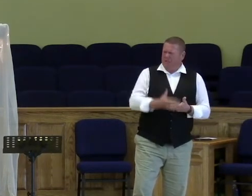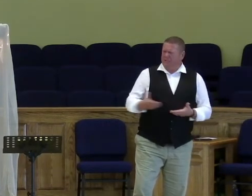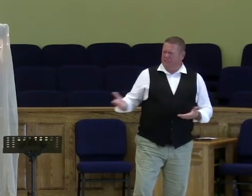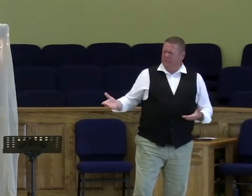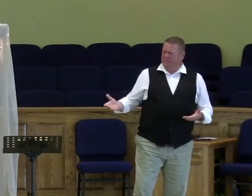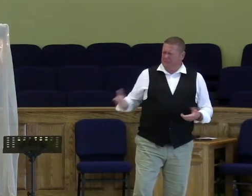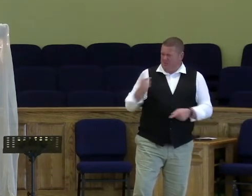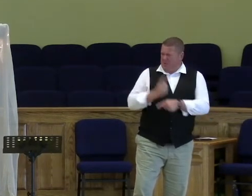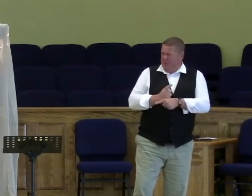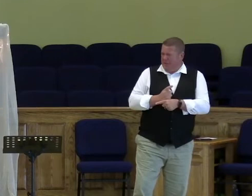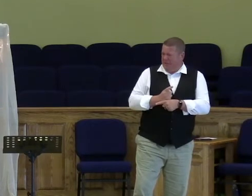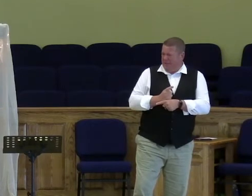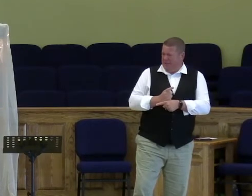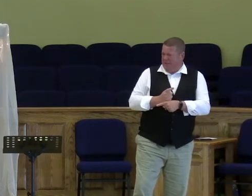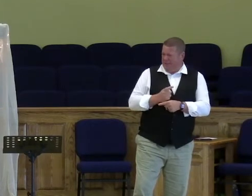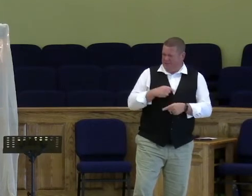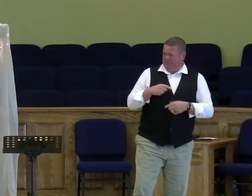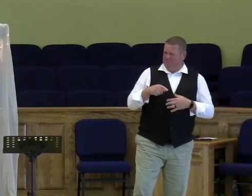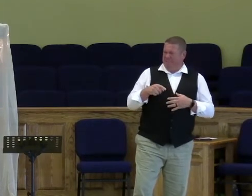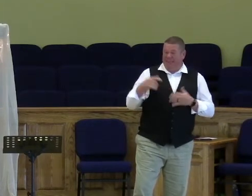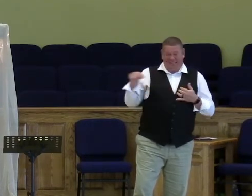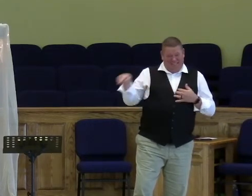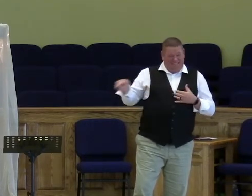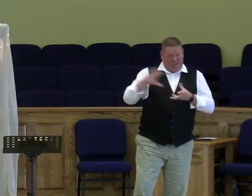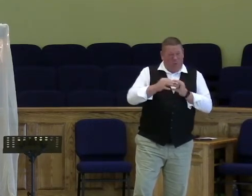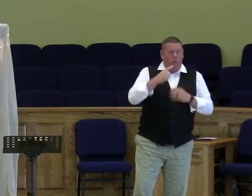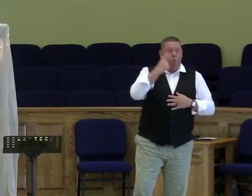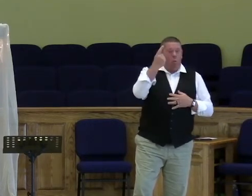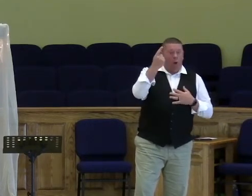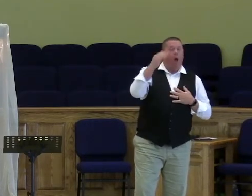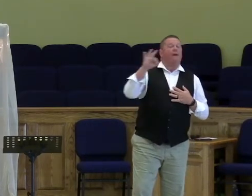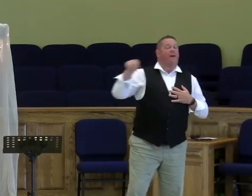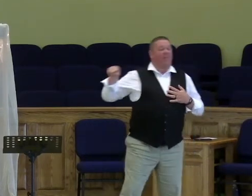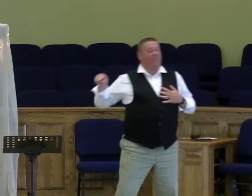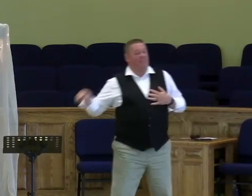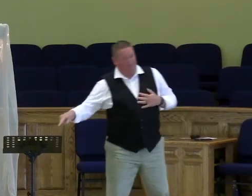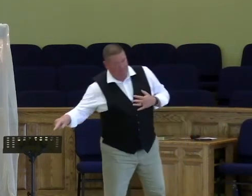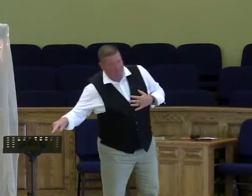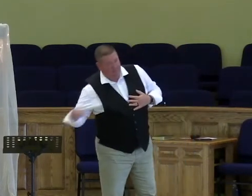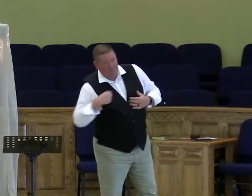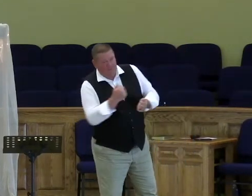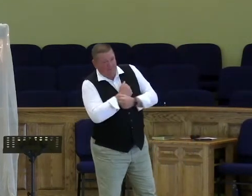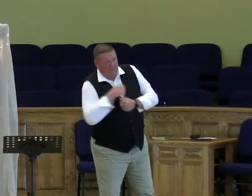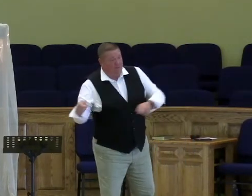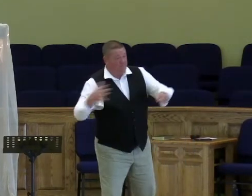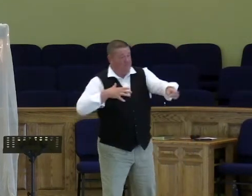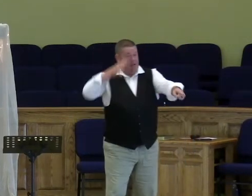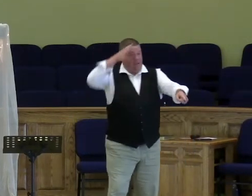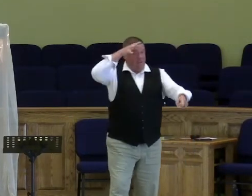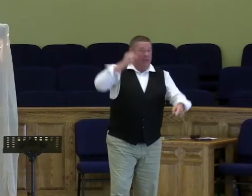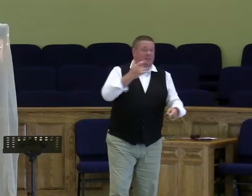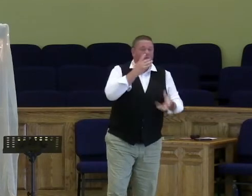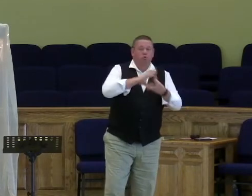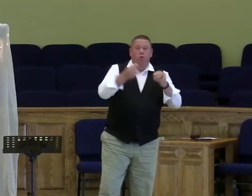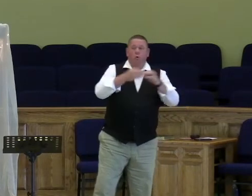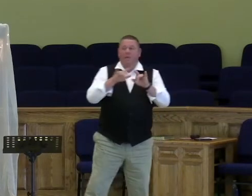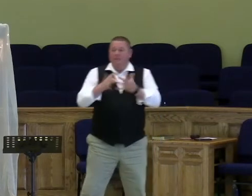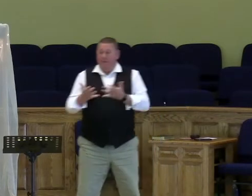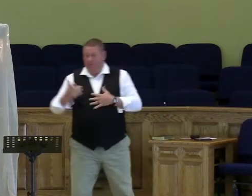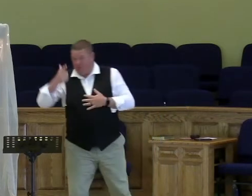things, right? And this story is one of those stories. I love this. This is my dad's favorite story